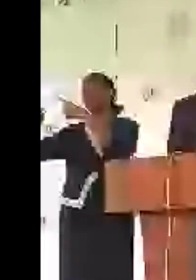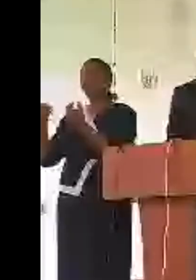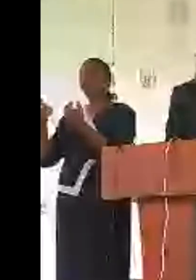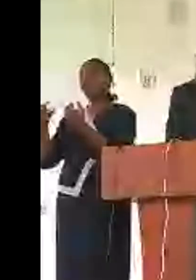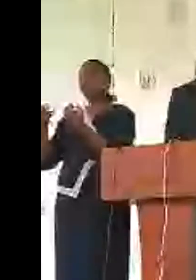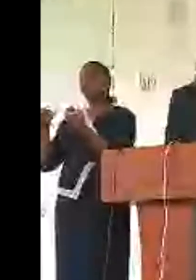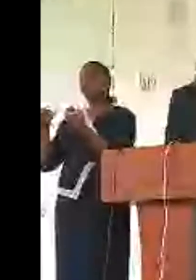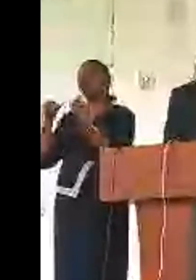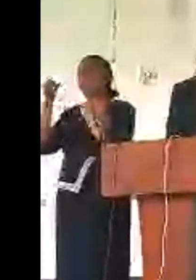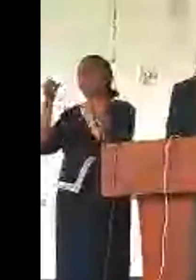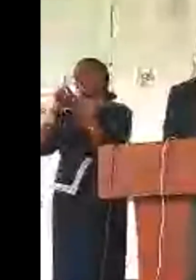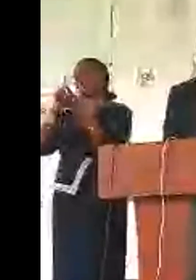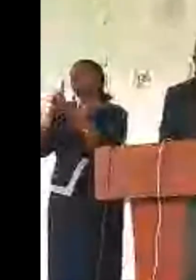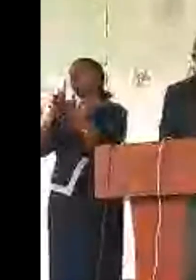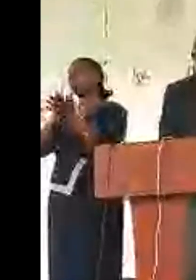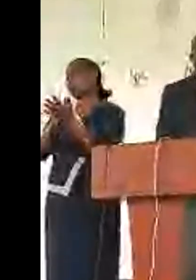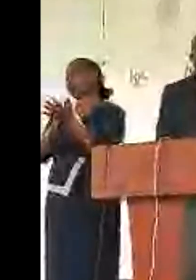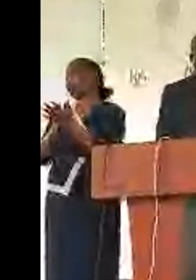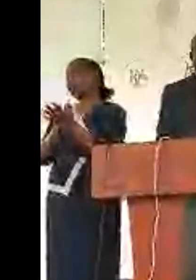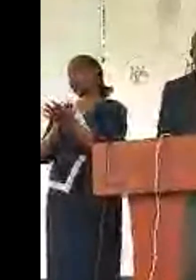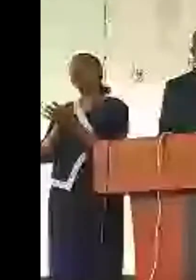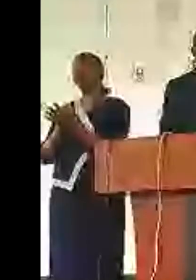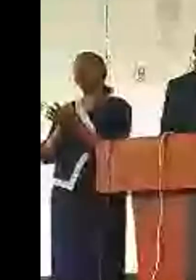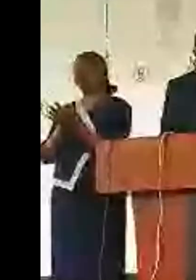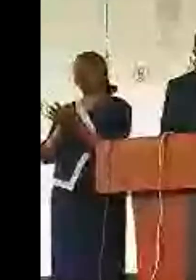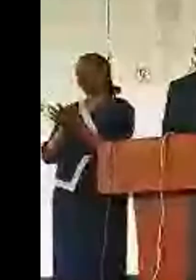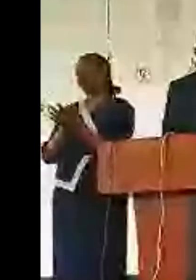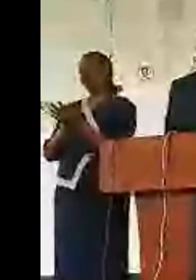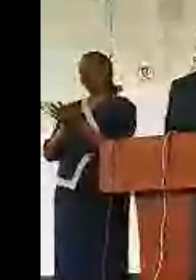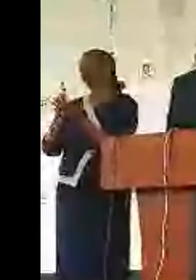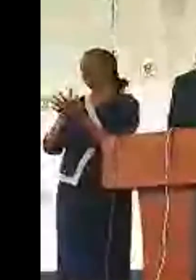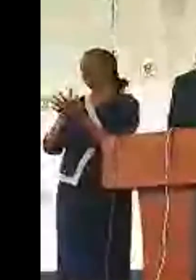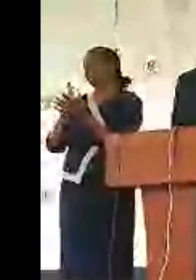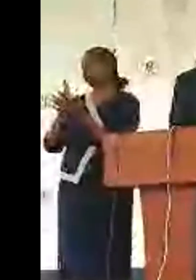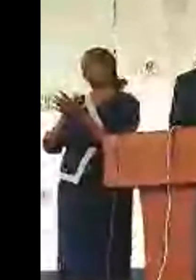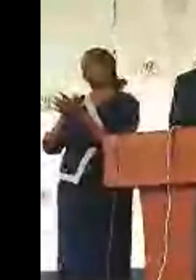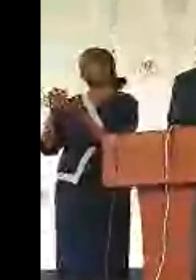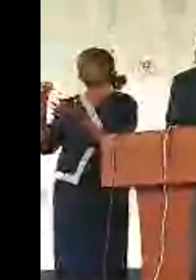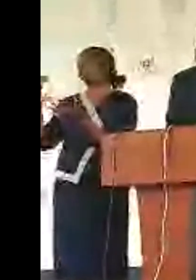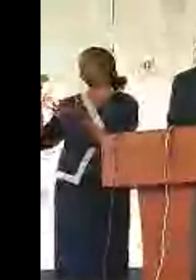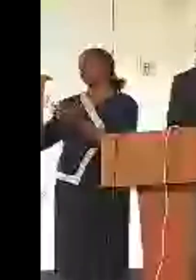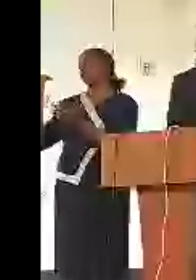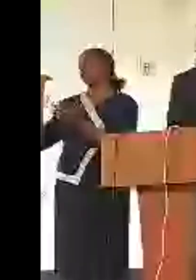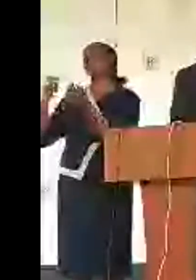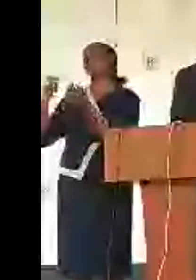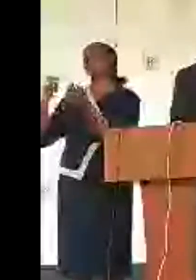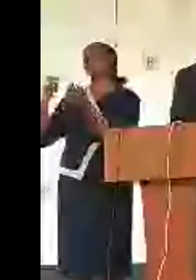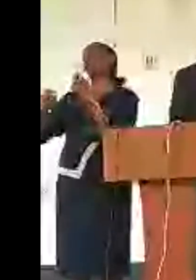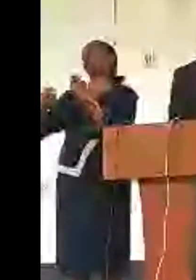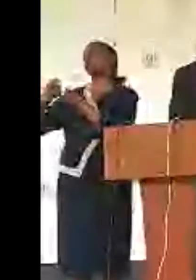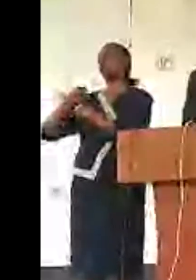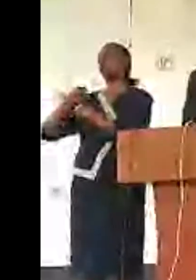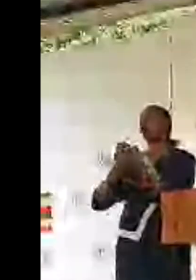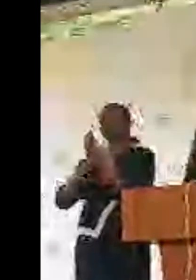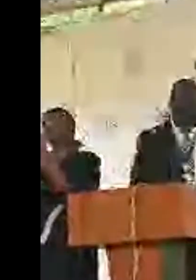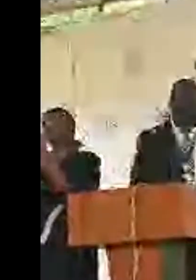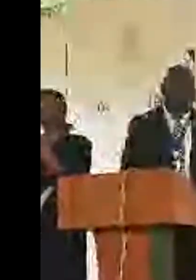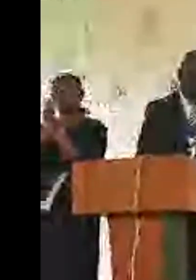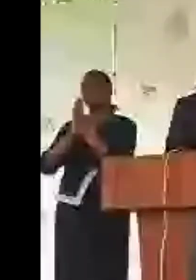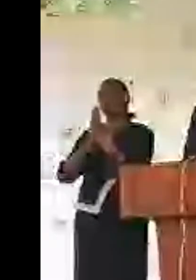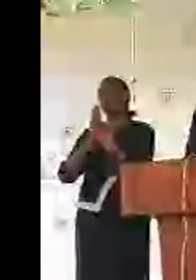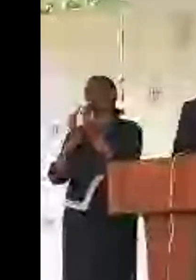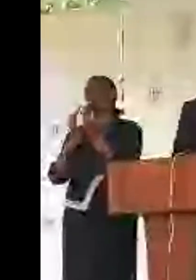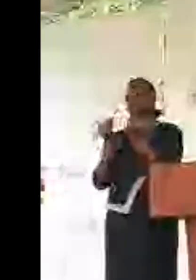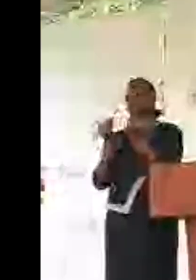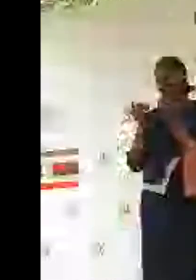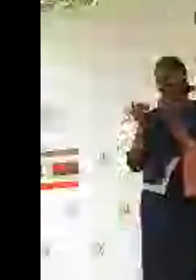now, if I gave you a data would be that data which we had last year. Please bear with